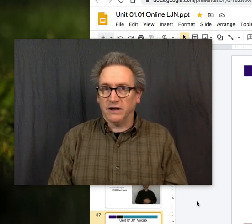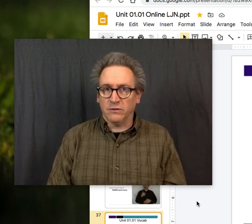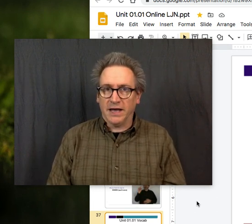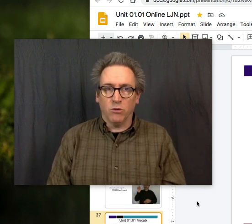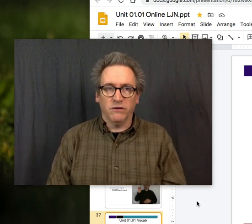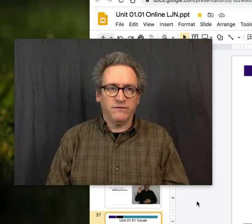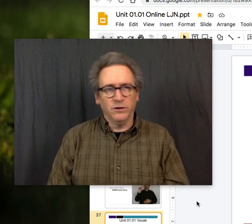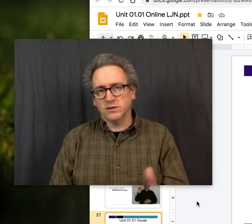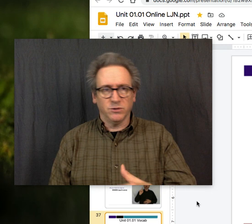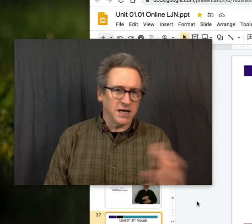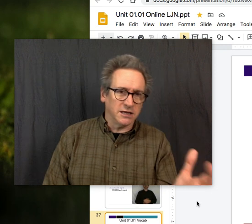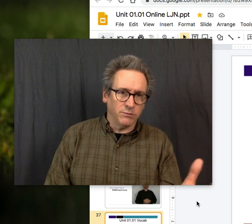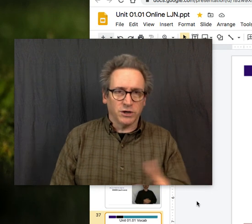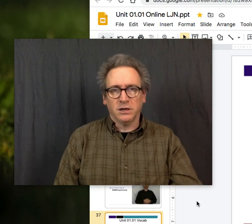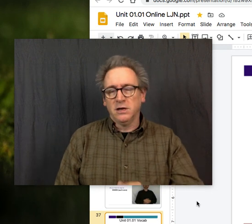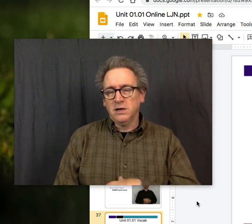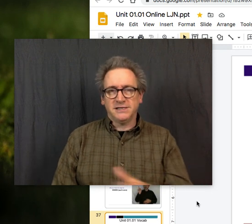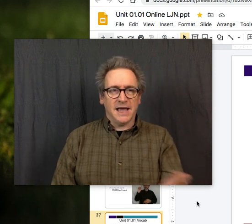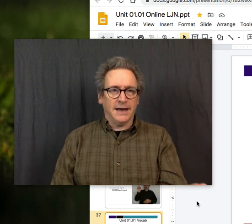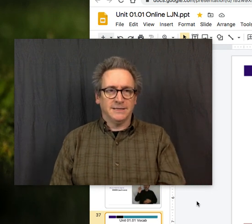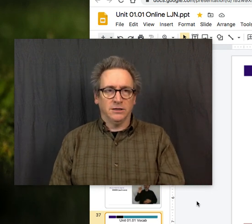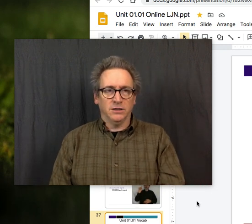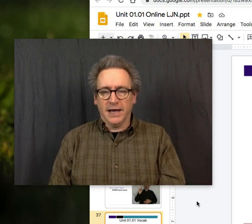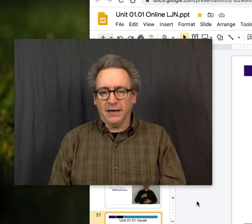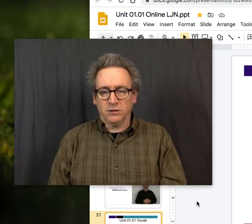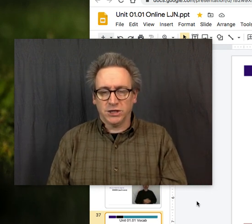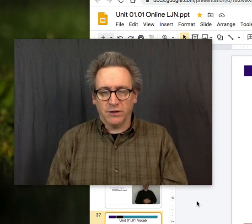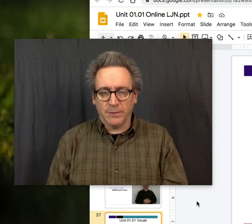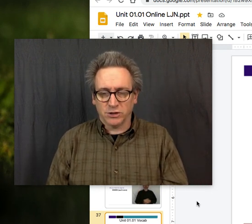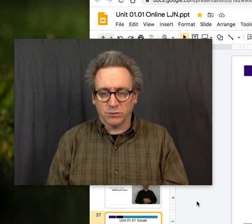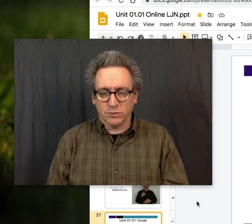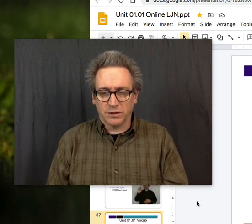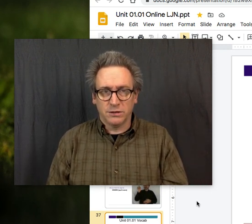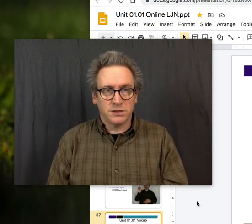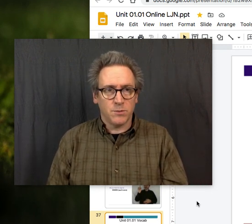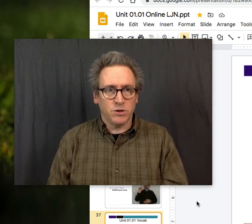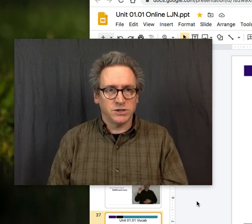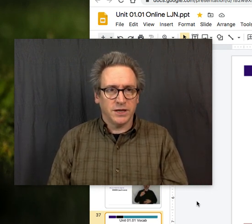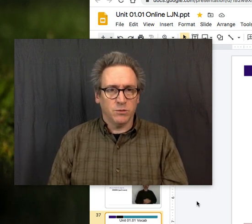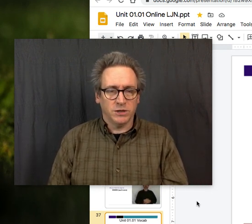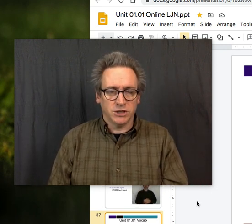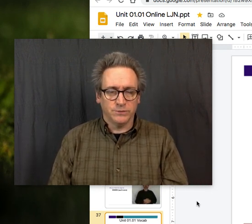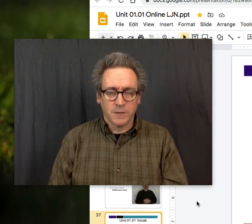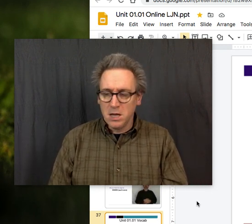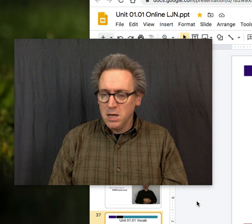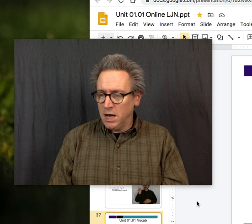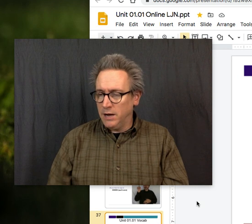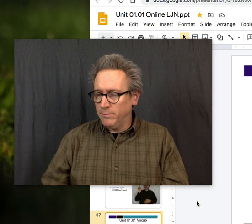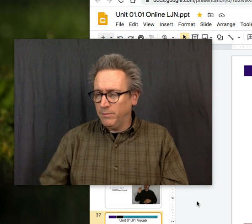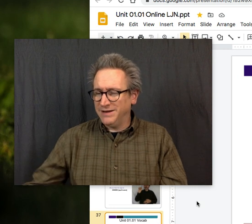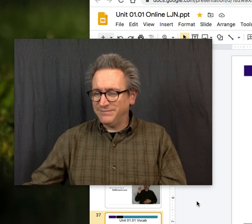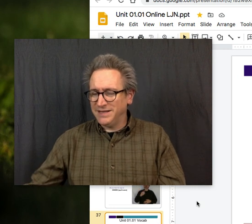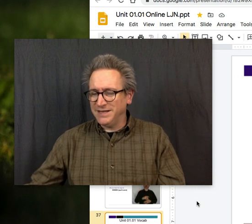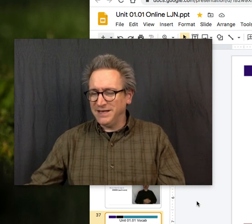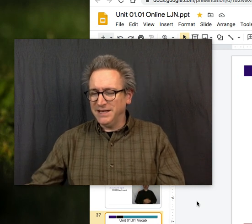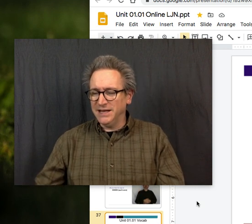to follow that, or if someone's got the book, scan it and take a look at it, or share that picture with someone so they know what to do.